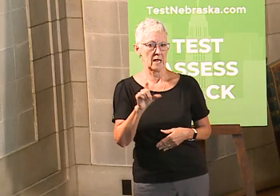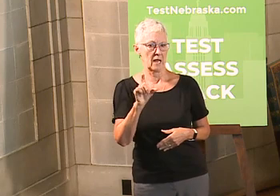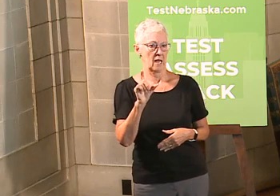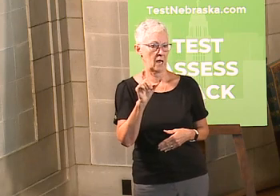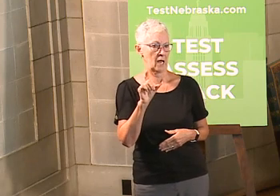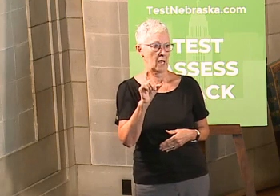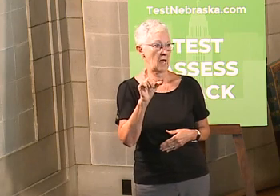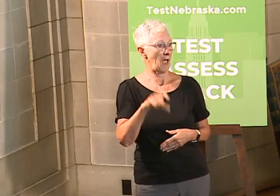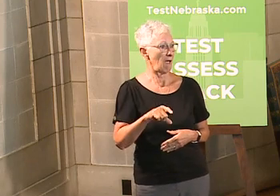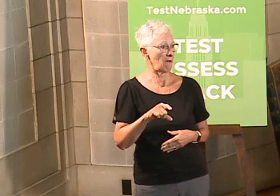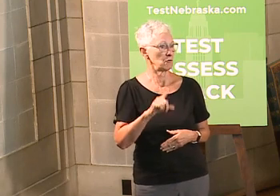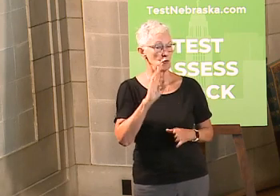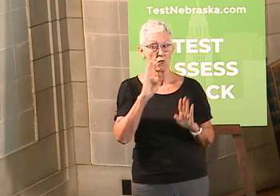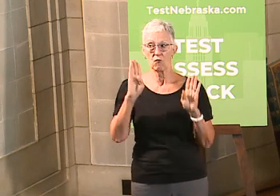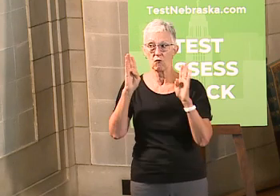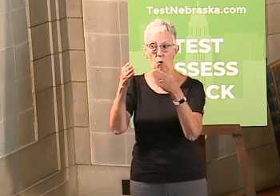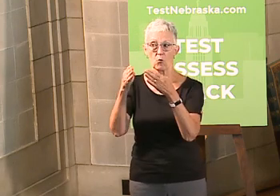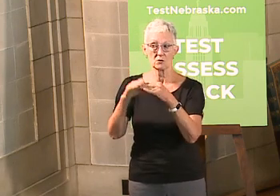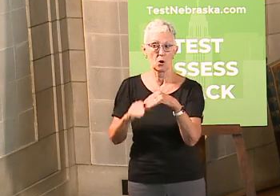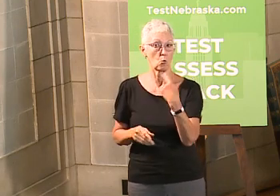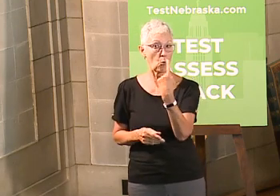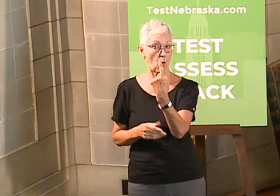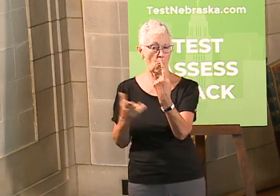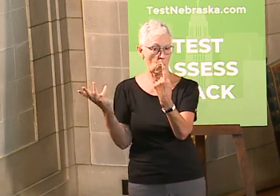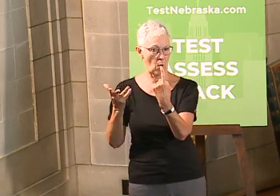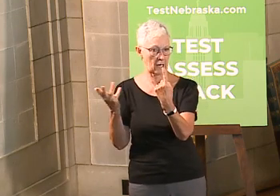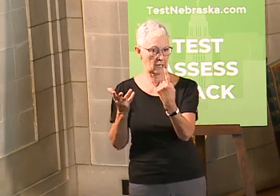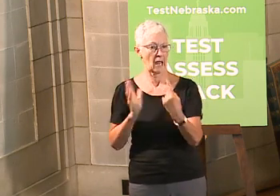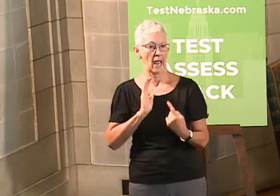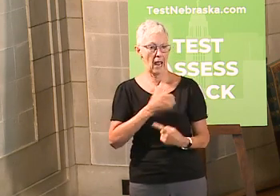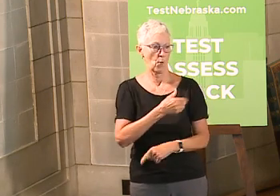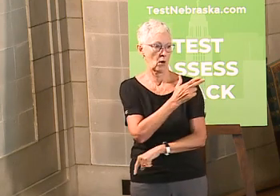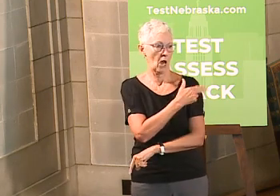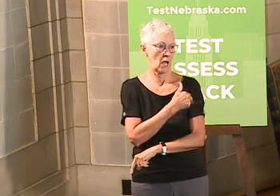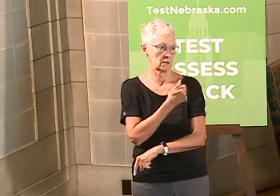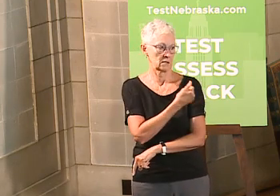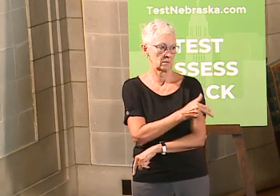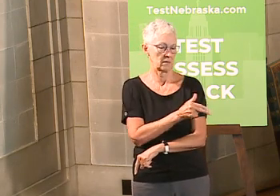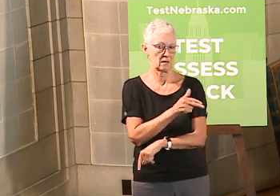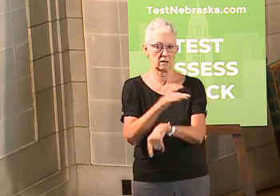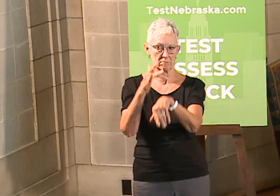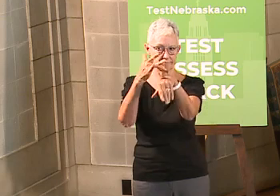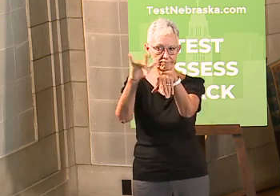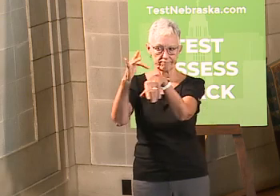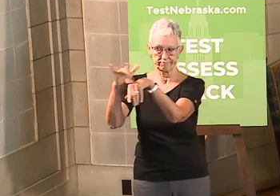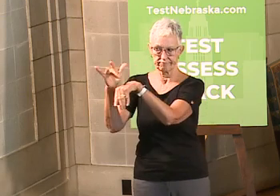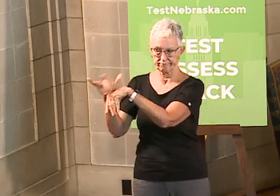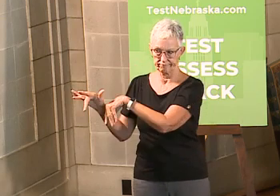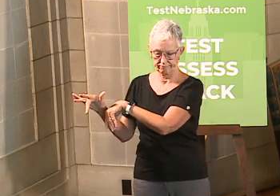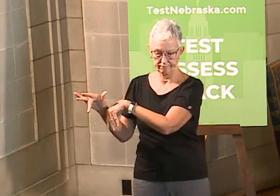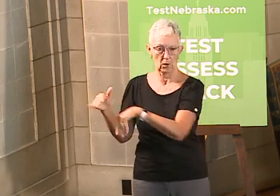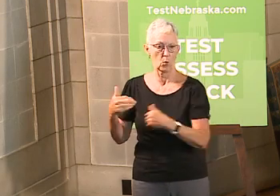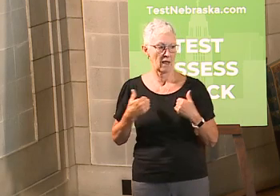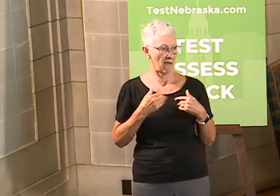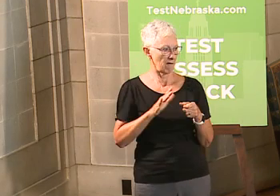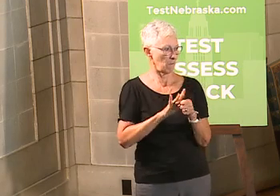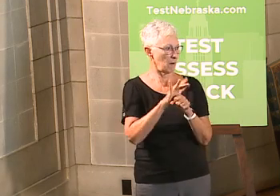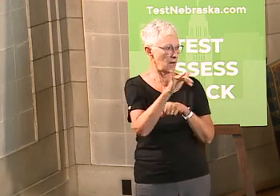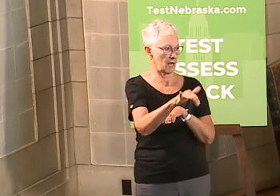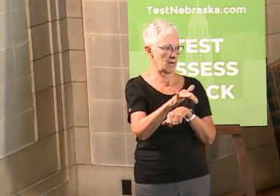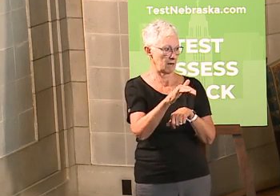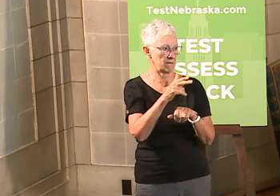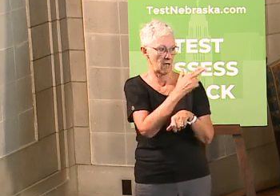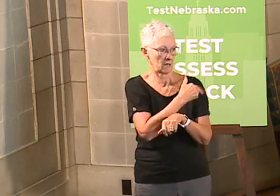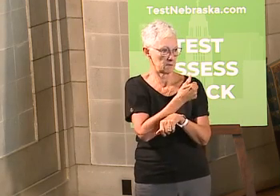capacity. And if you look at the hospitalizations here in Lincoln today, we're below where we've been in the past. We've still got plenty of hospital capacity,